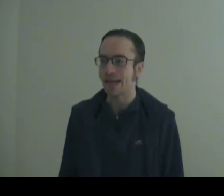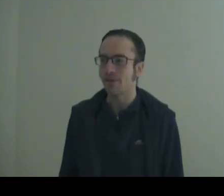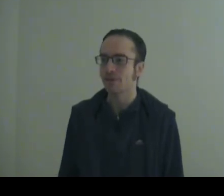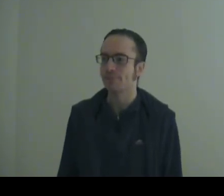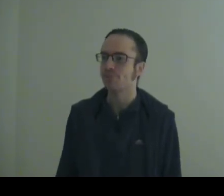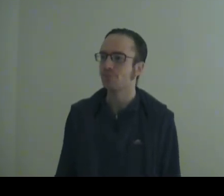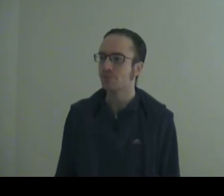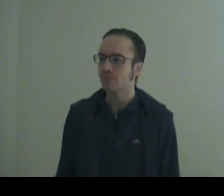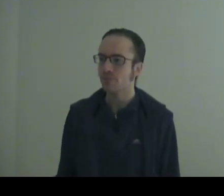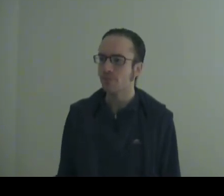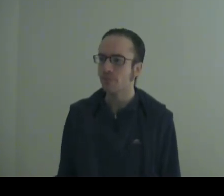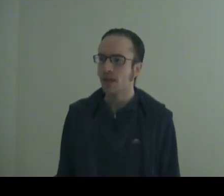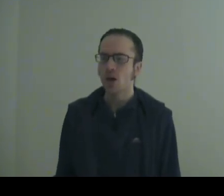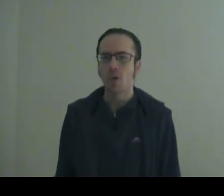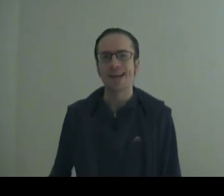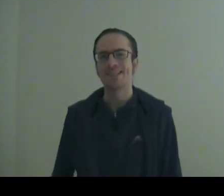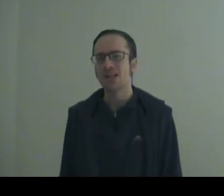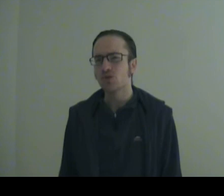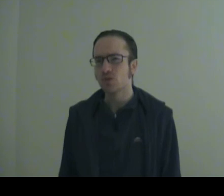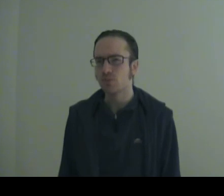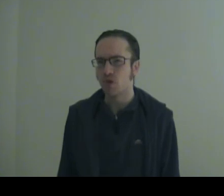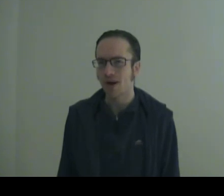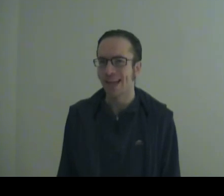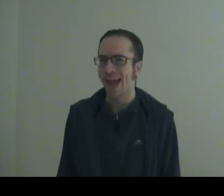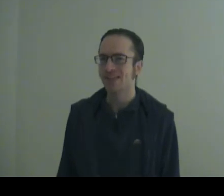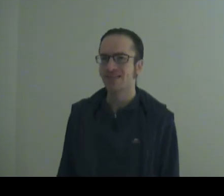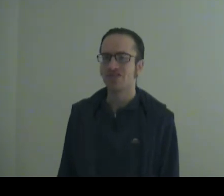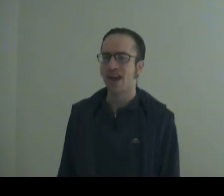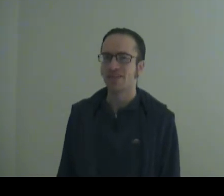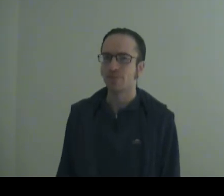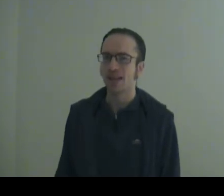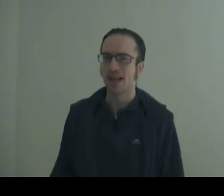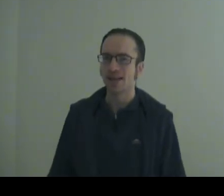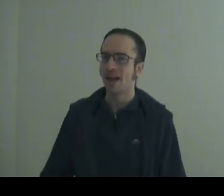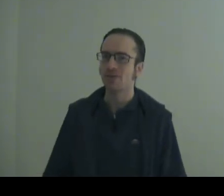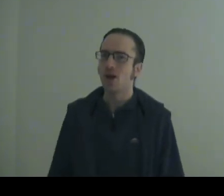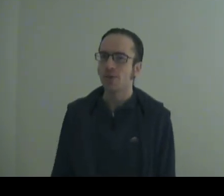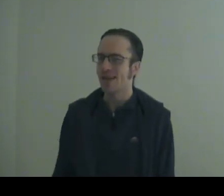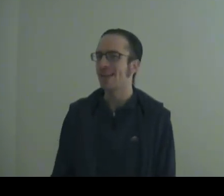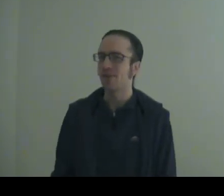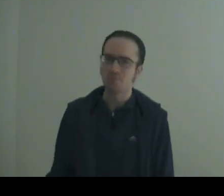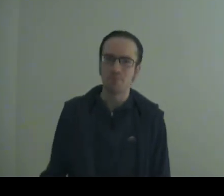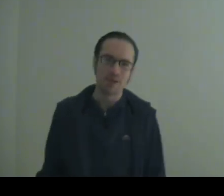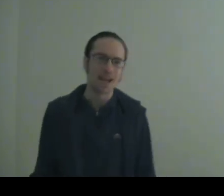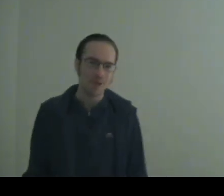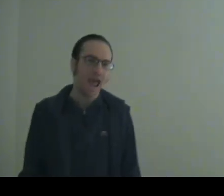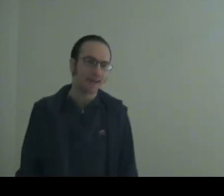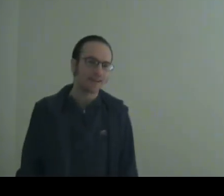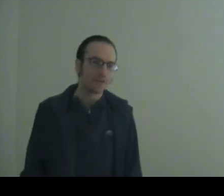left. Why did Central broadcast the Janus plan after? Was that like payback